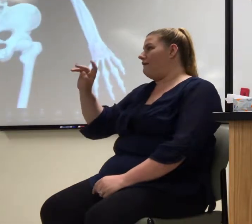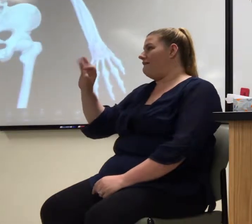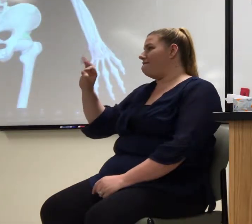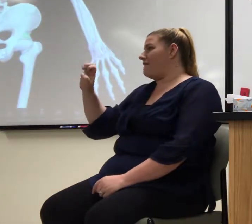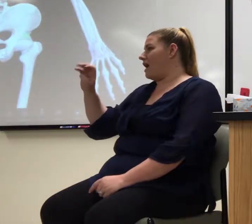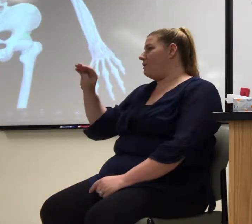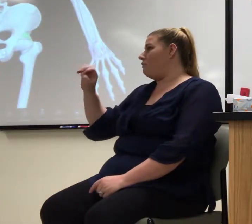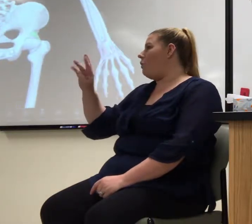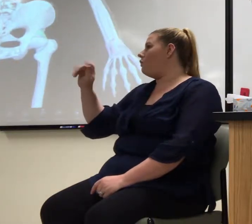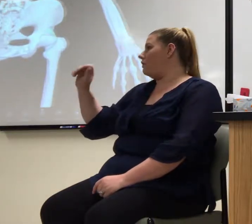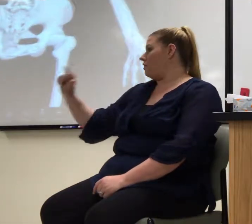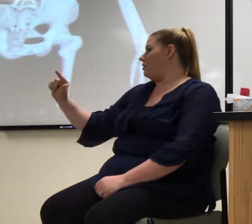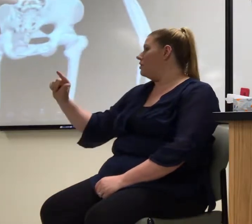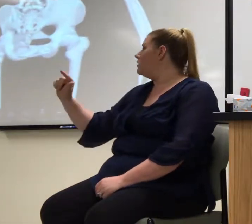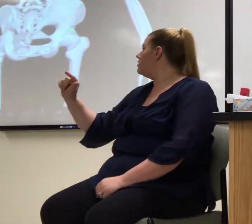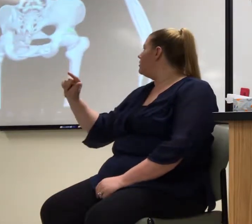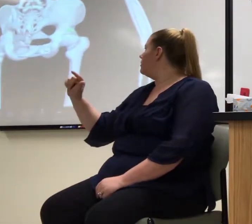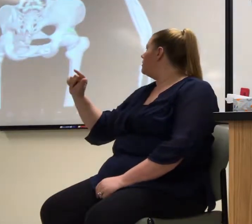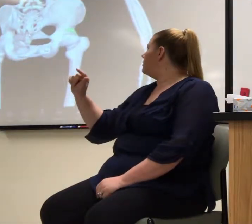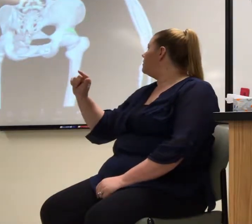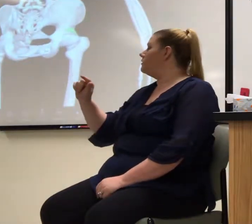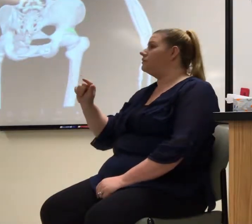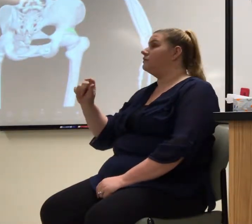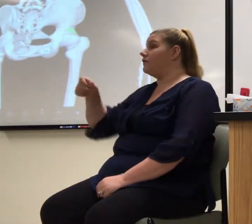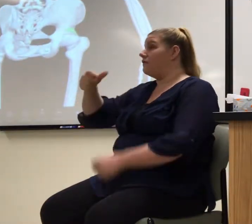in the back, highlighted in green.